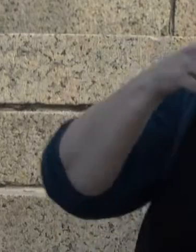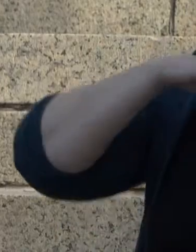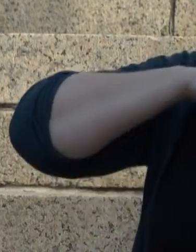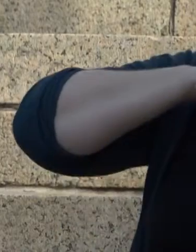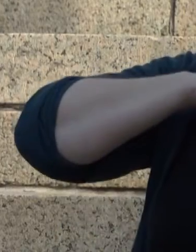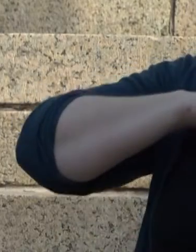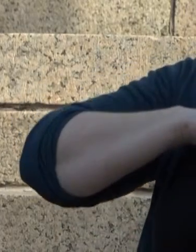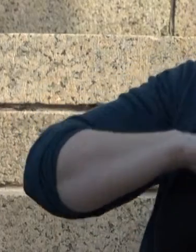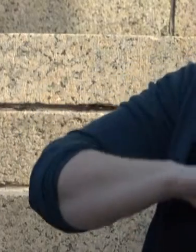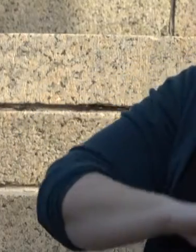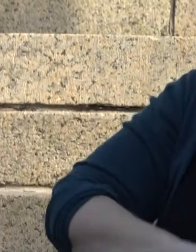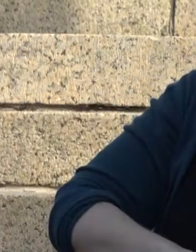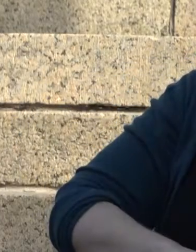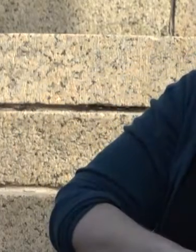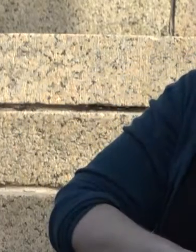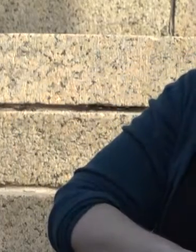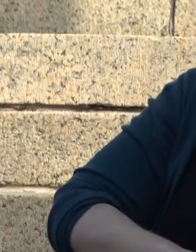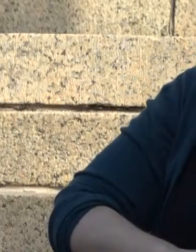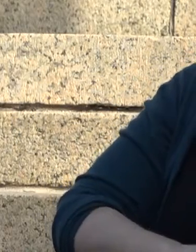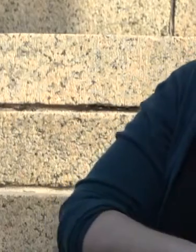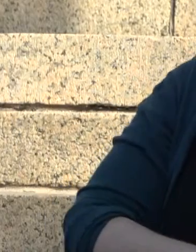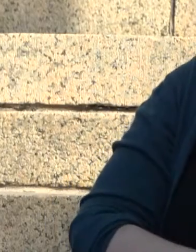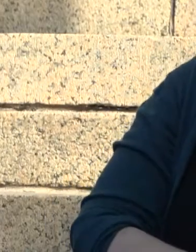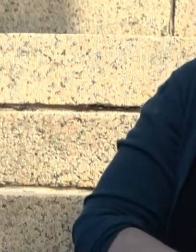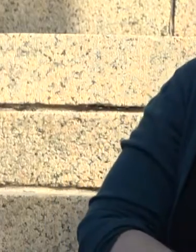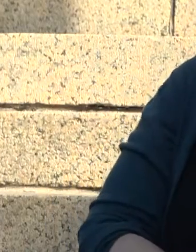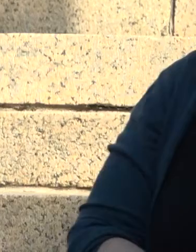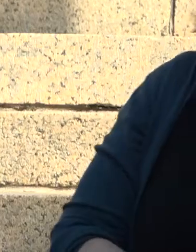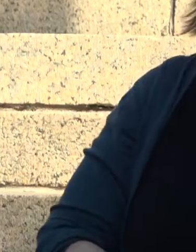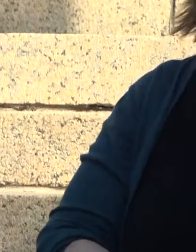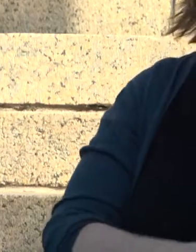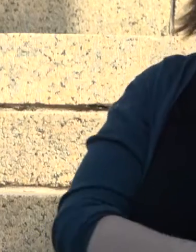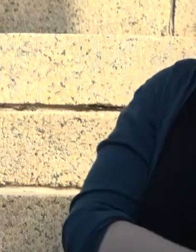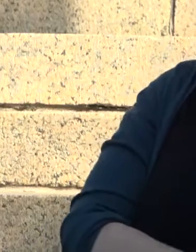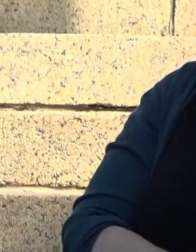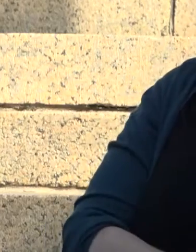Marty, and he said, tell mom and dad I love them.